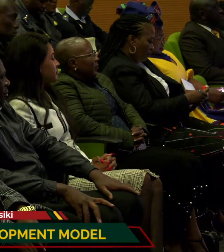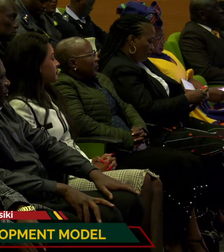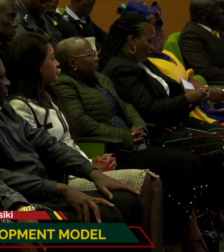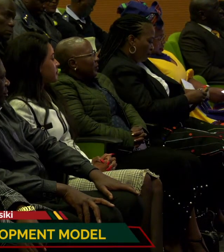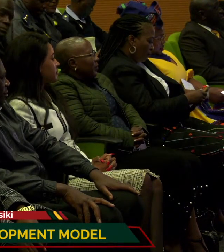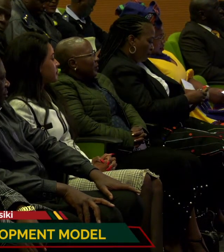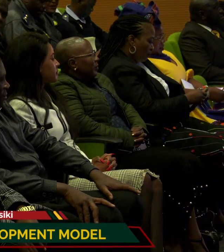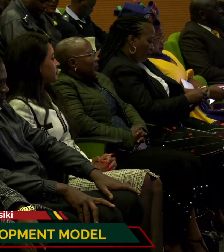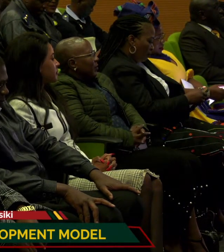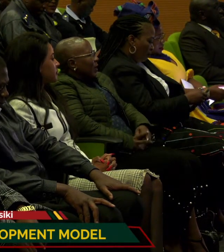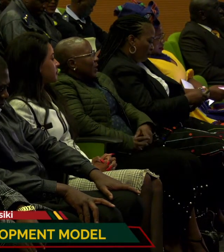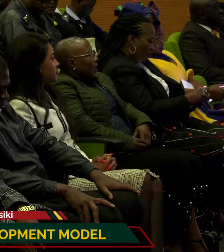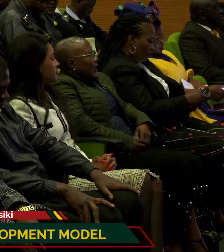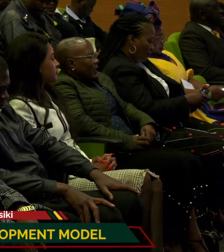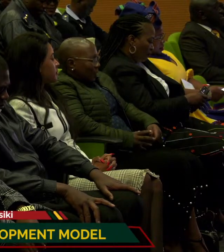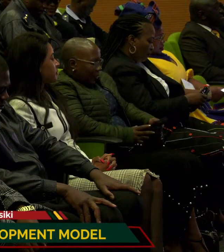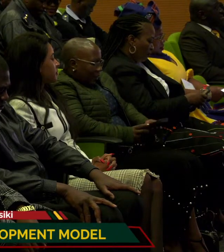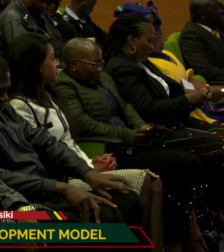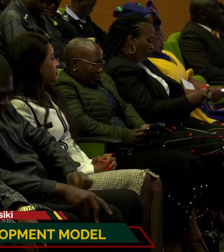Sitting